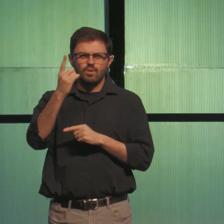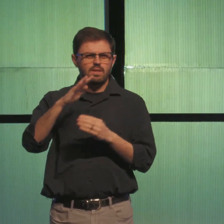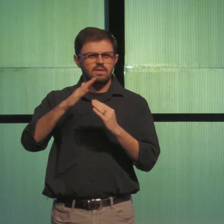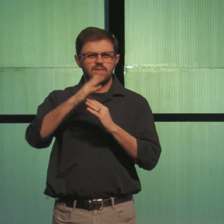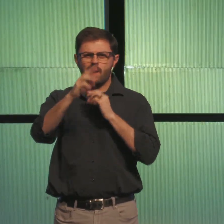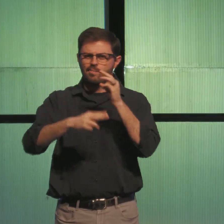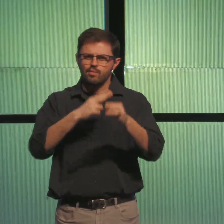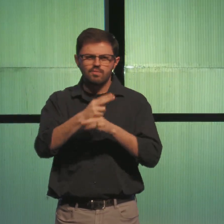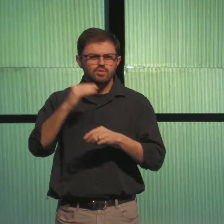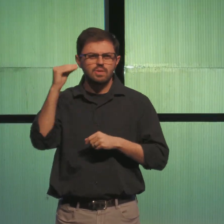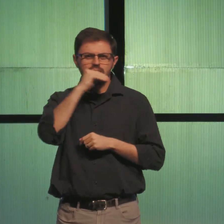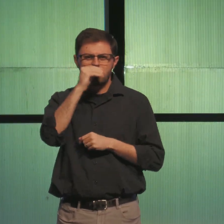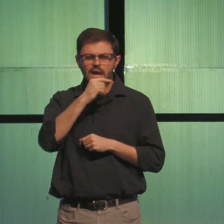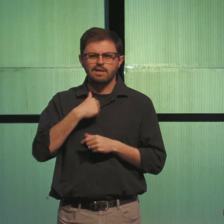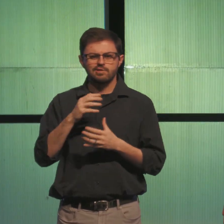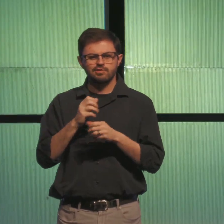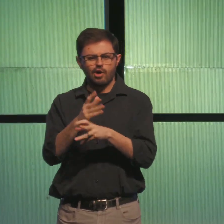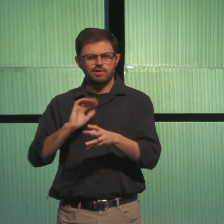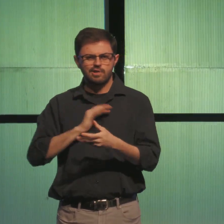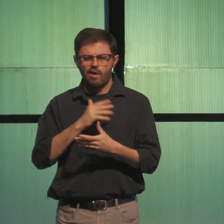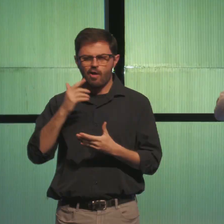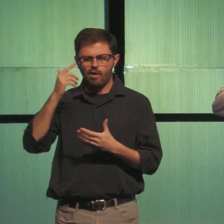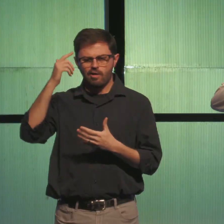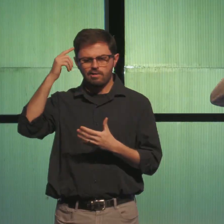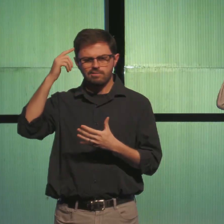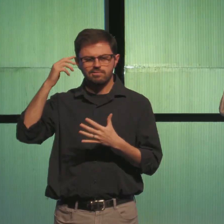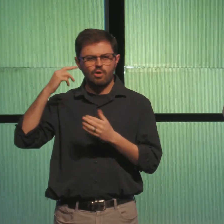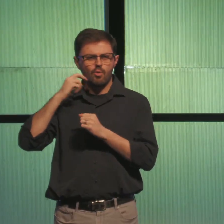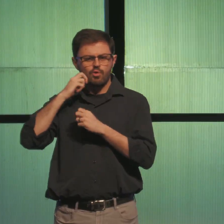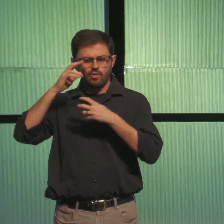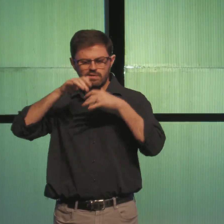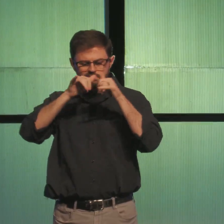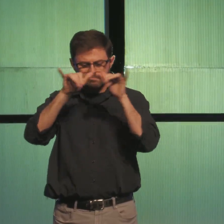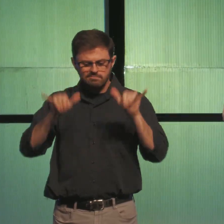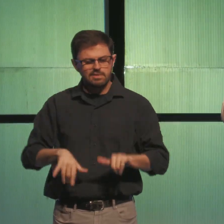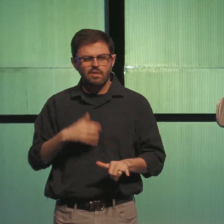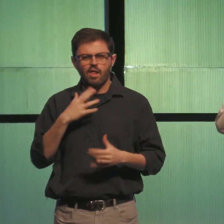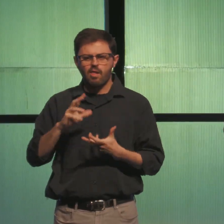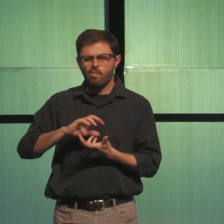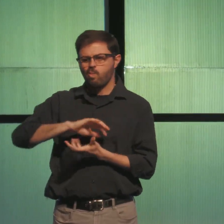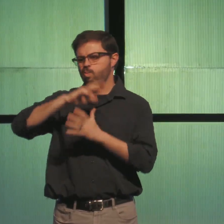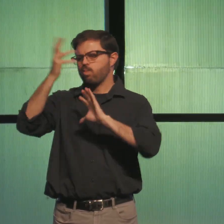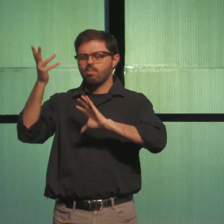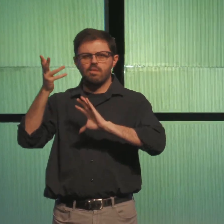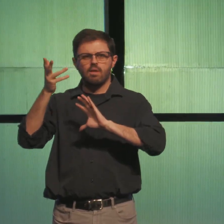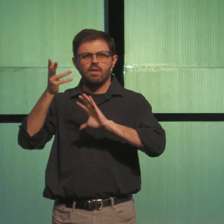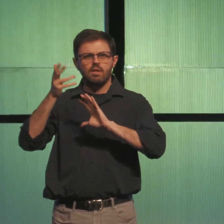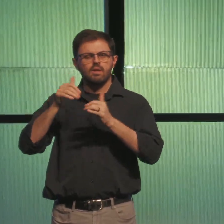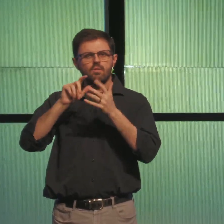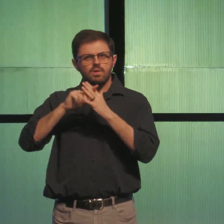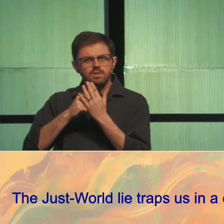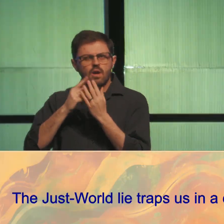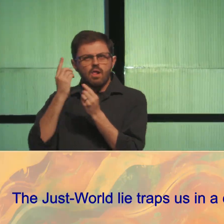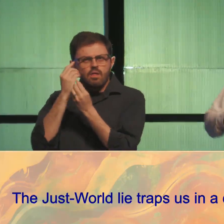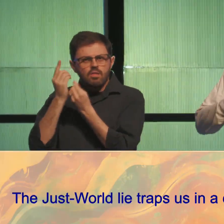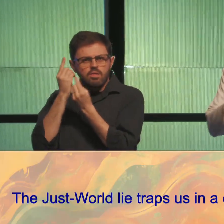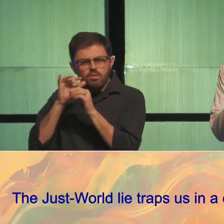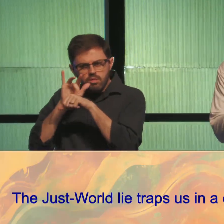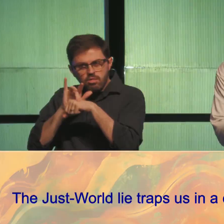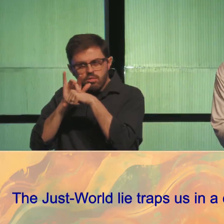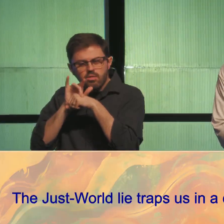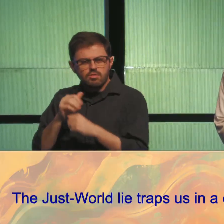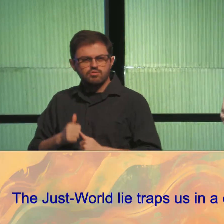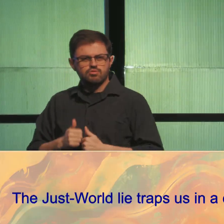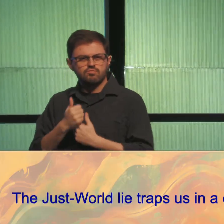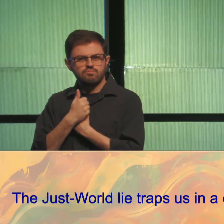that dysregulates our nervous system, that causes us to go into survival mode. And that just world trap puts us in